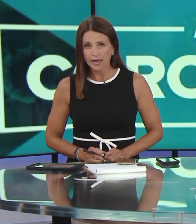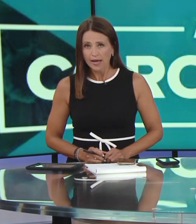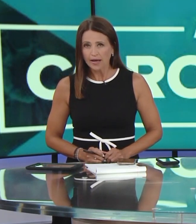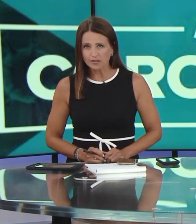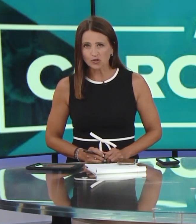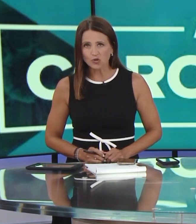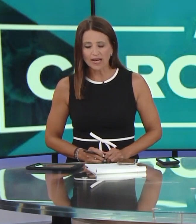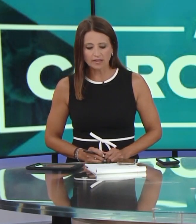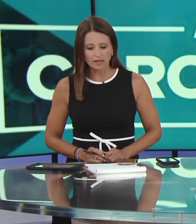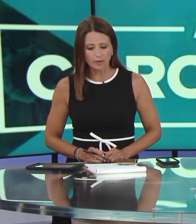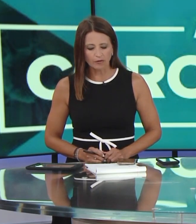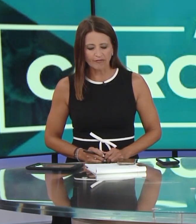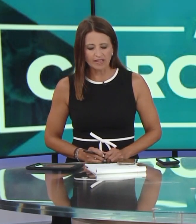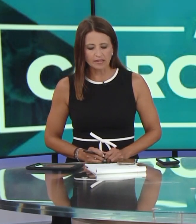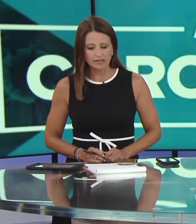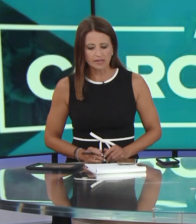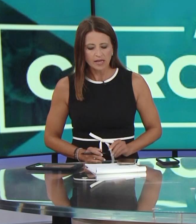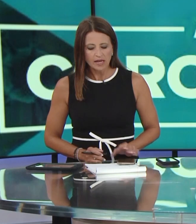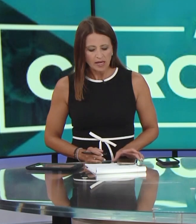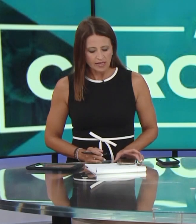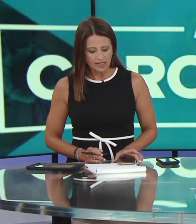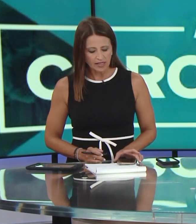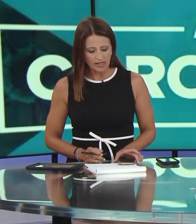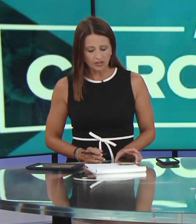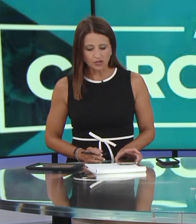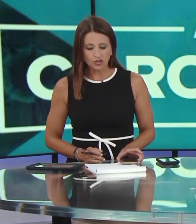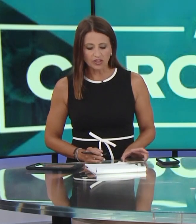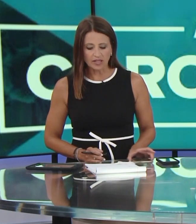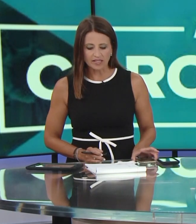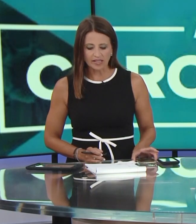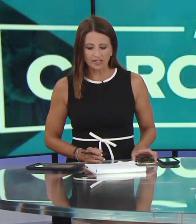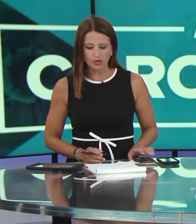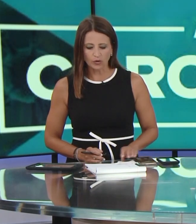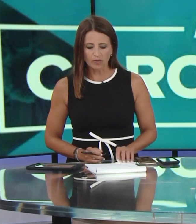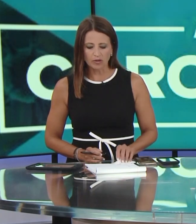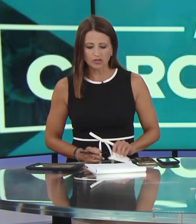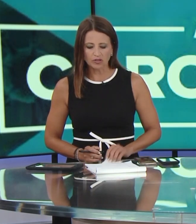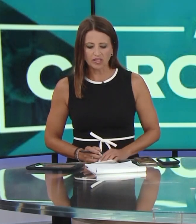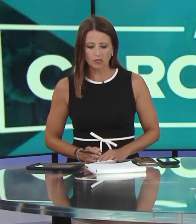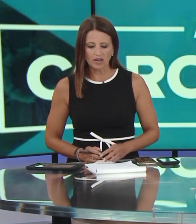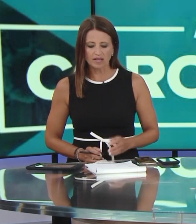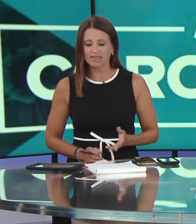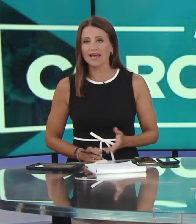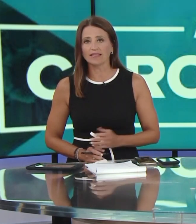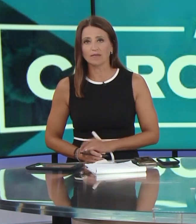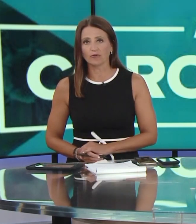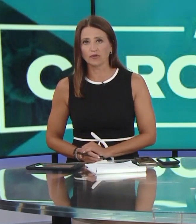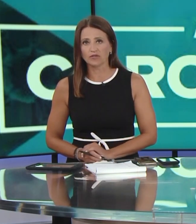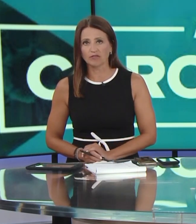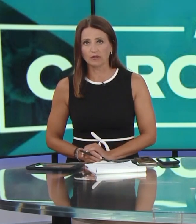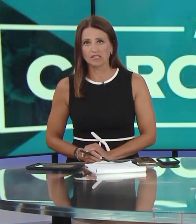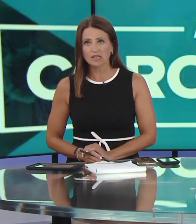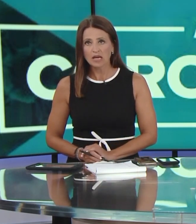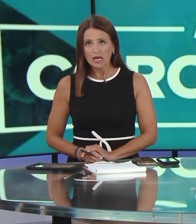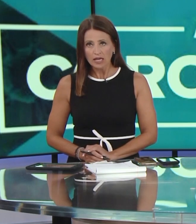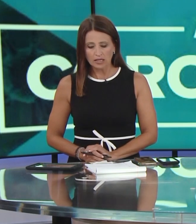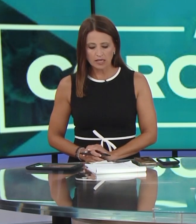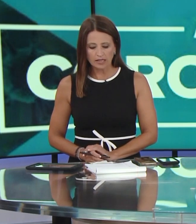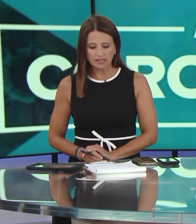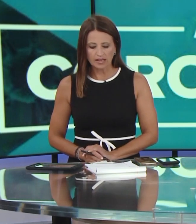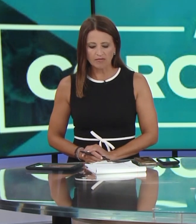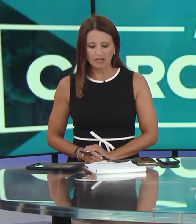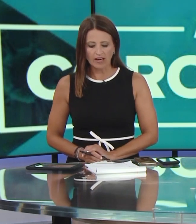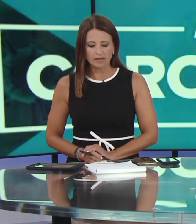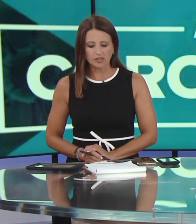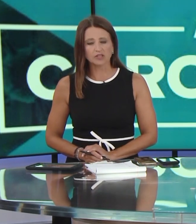exhaustion and stress in their faces. He said he understood that it takes a toll emotionally and wanted to thank them for their difference